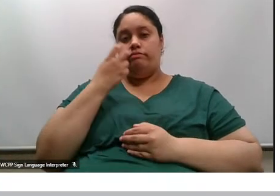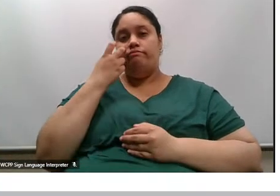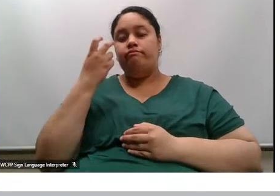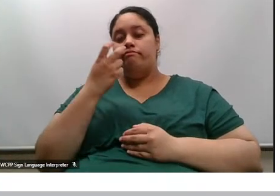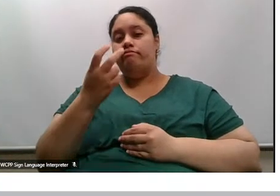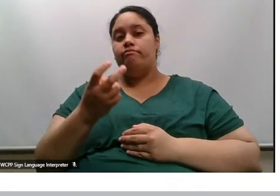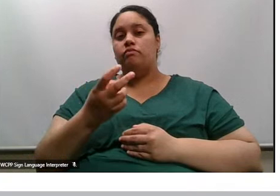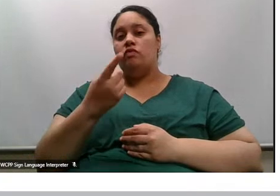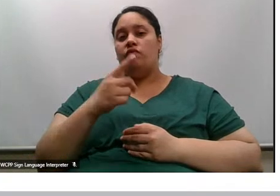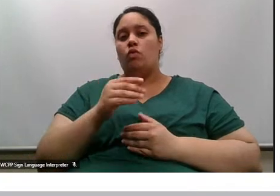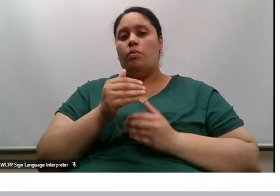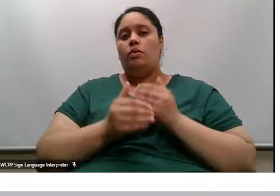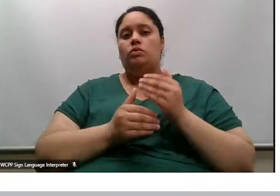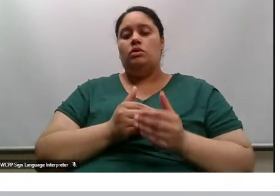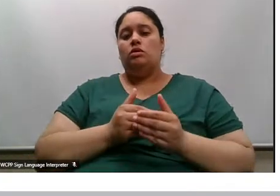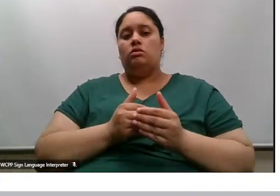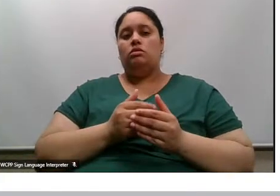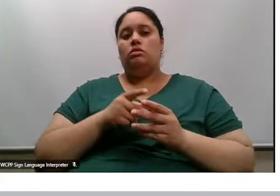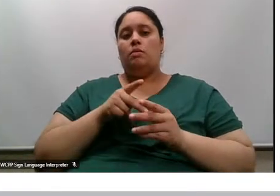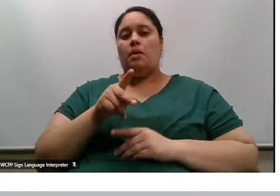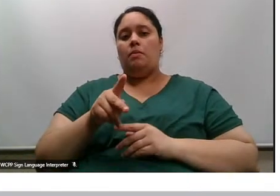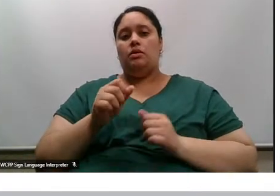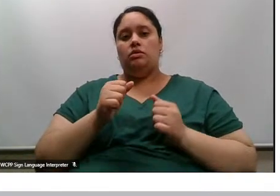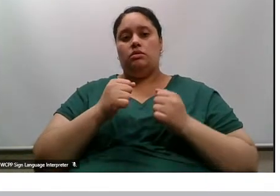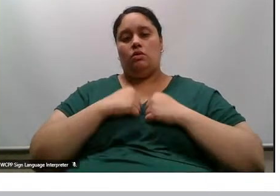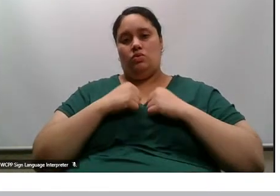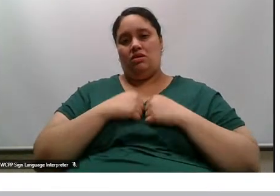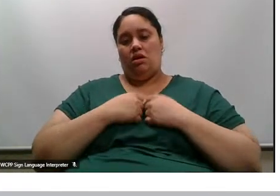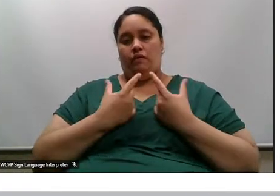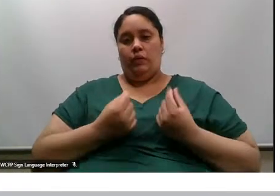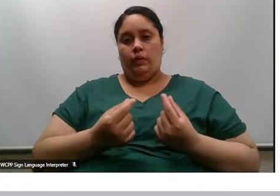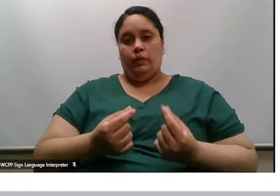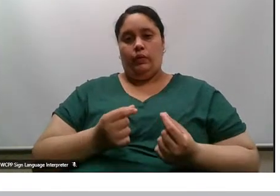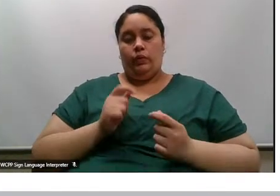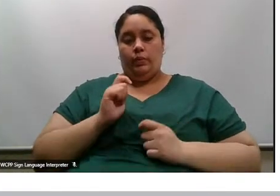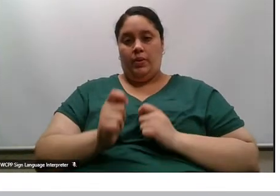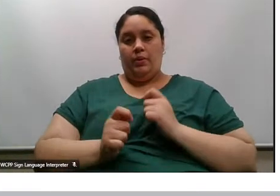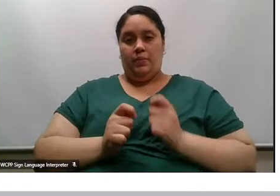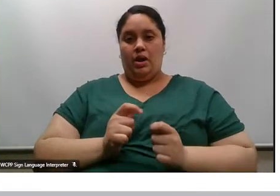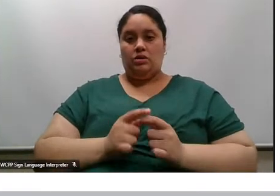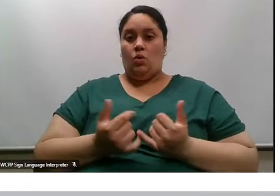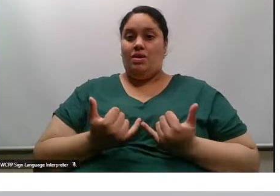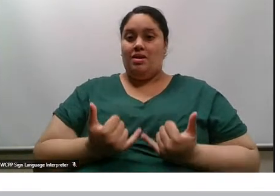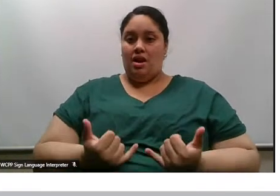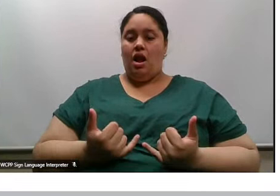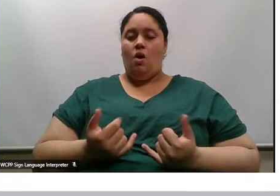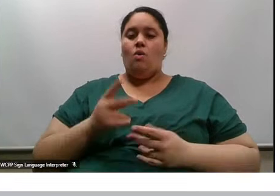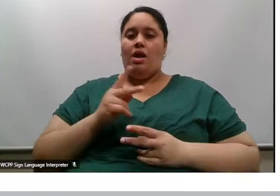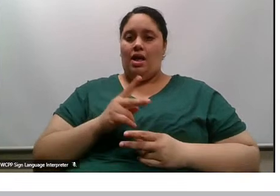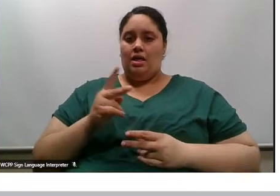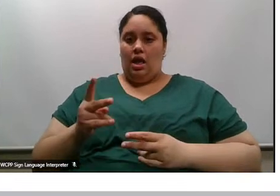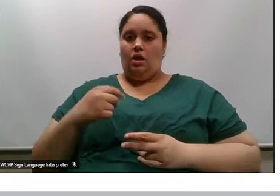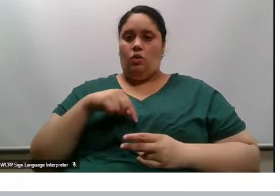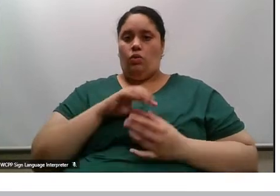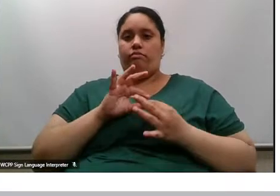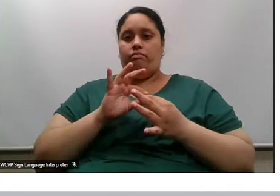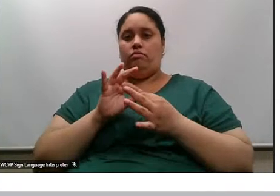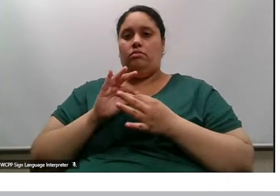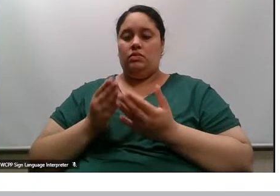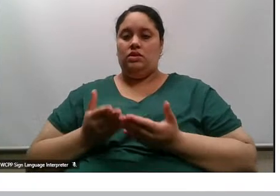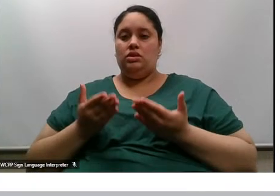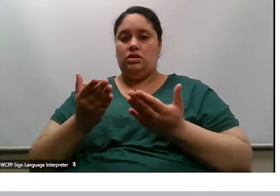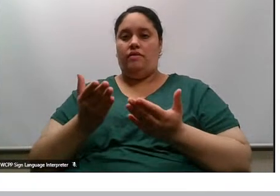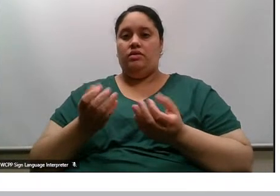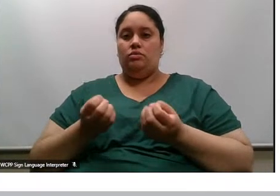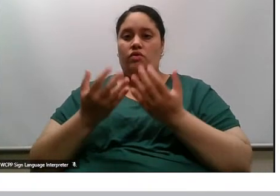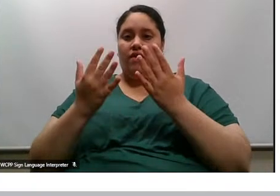at processing the payments in-house. So currently we've now again engaged a service provider,